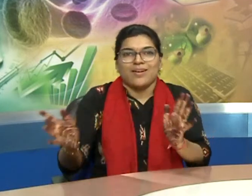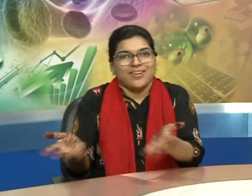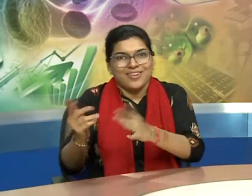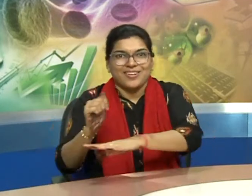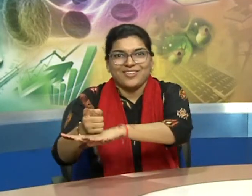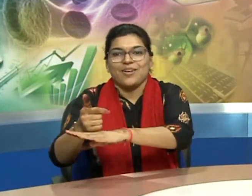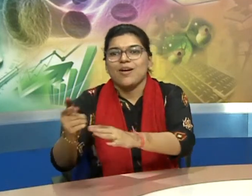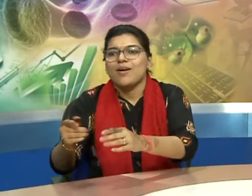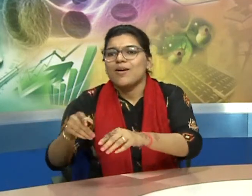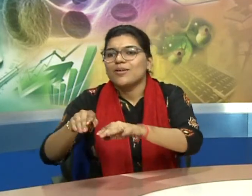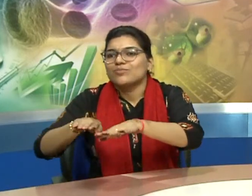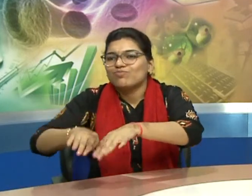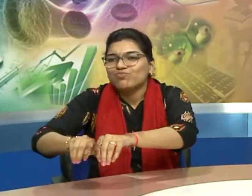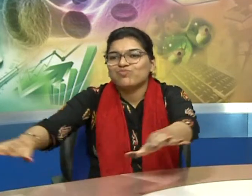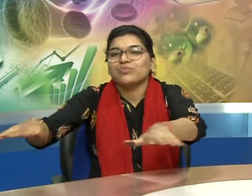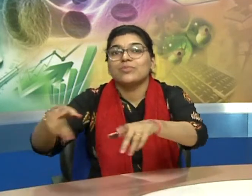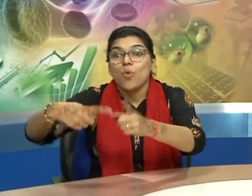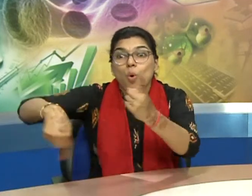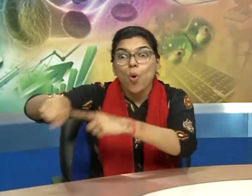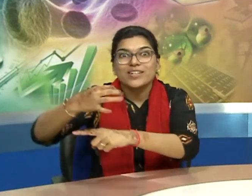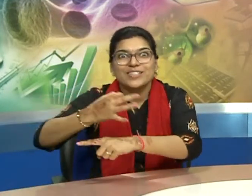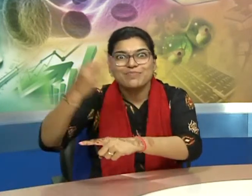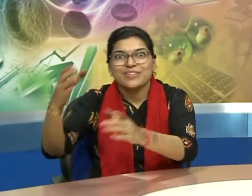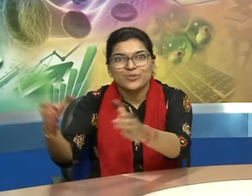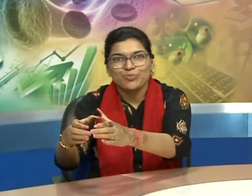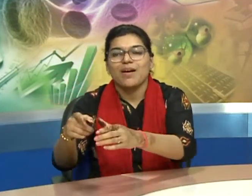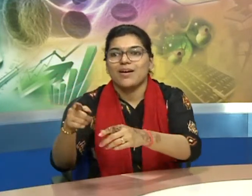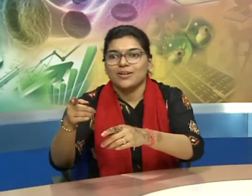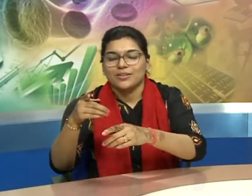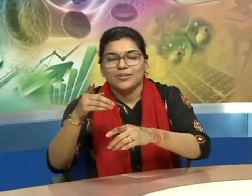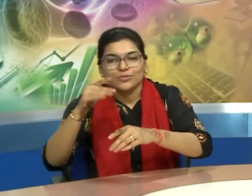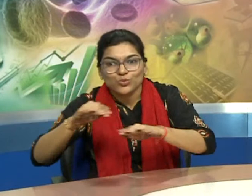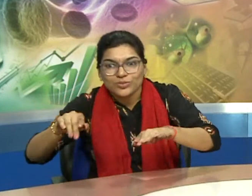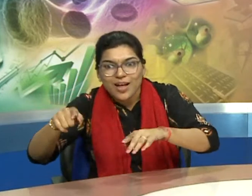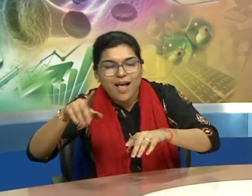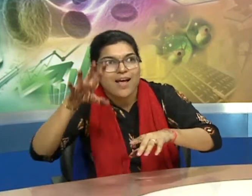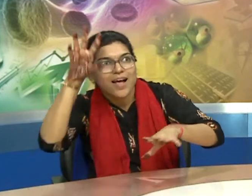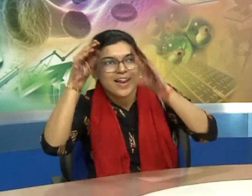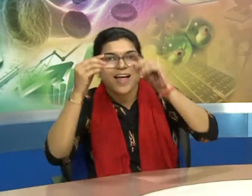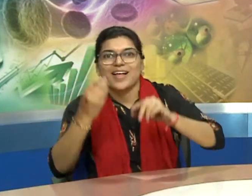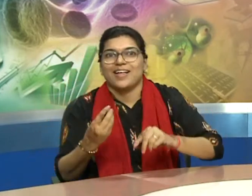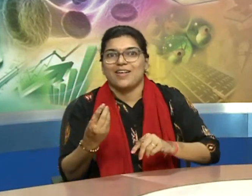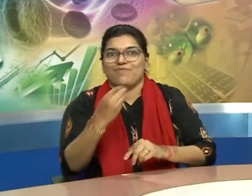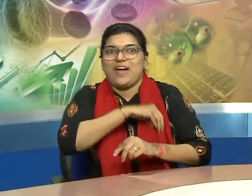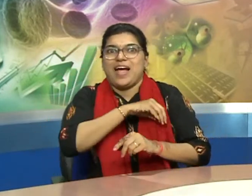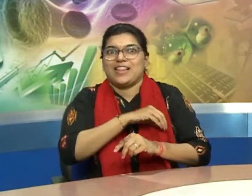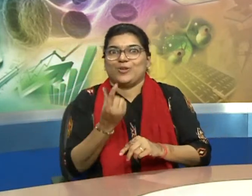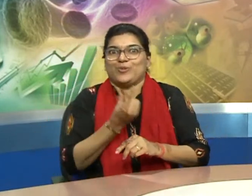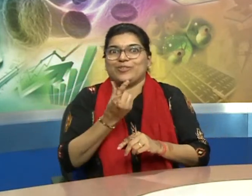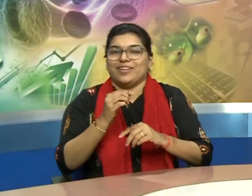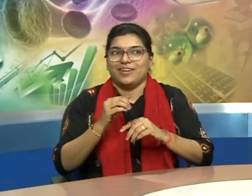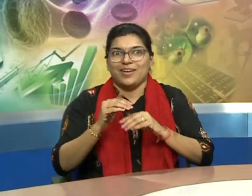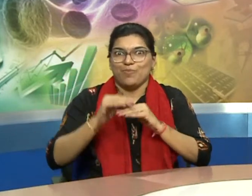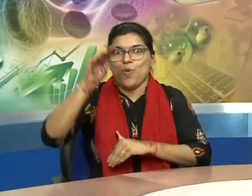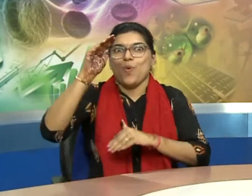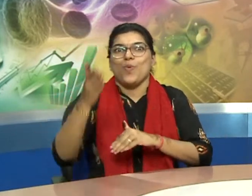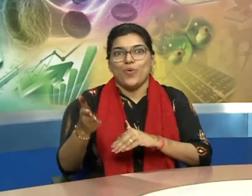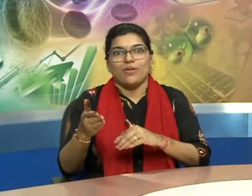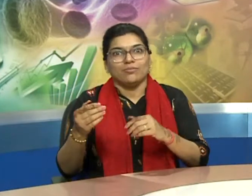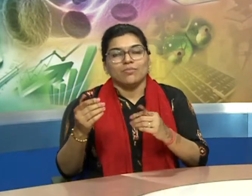So the main objective of special library are to develop the current as well as retrospective collection